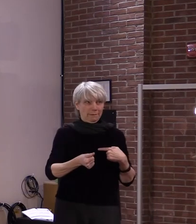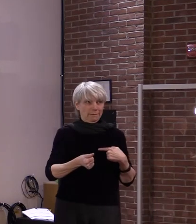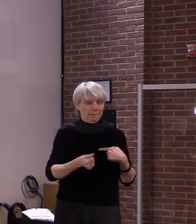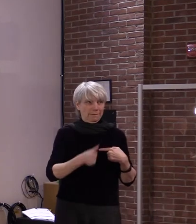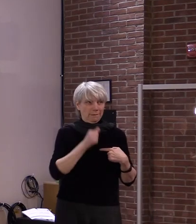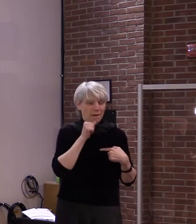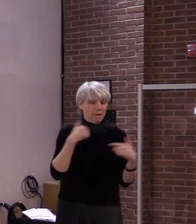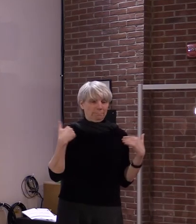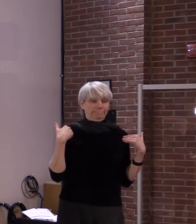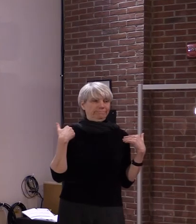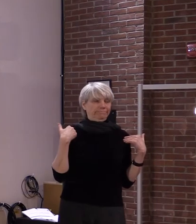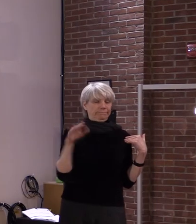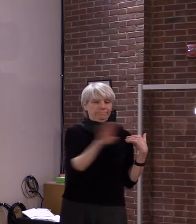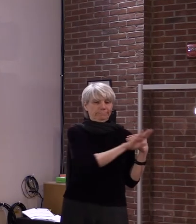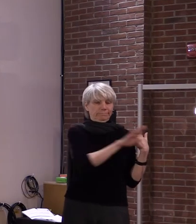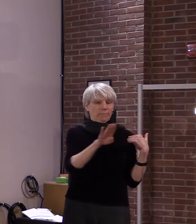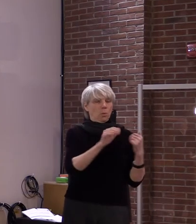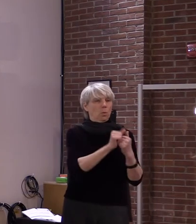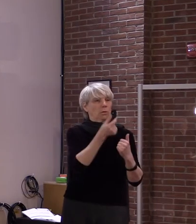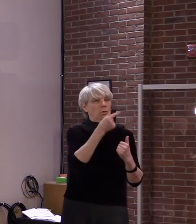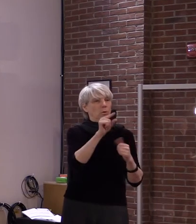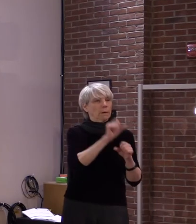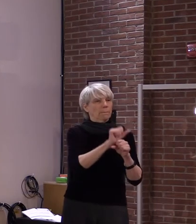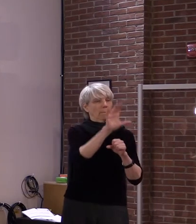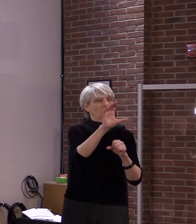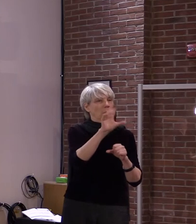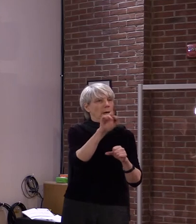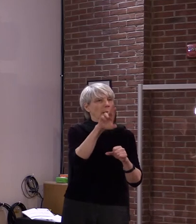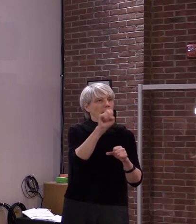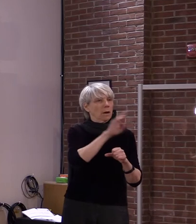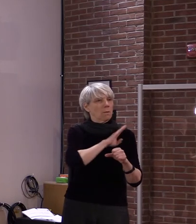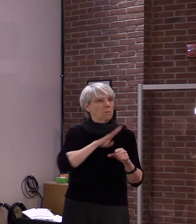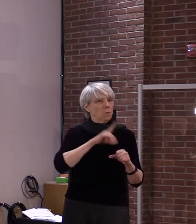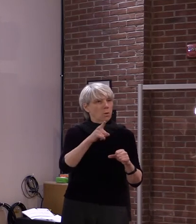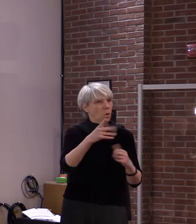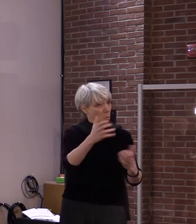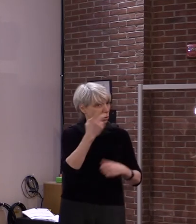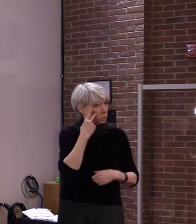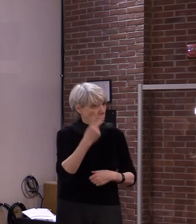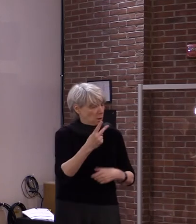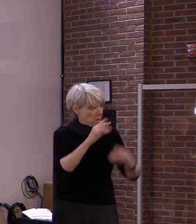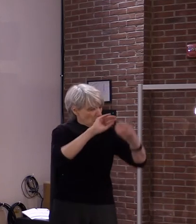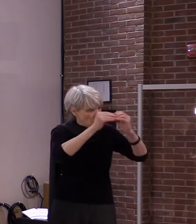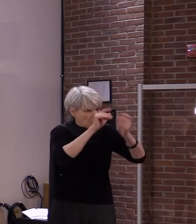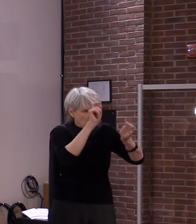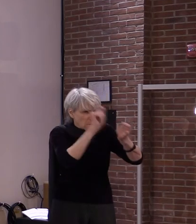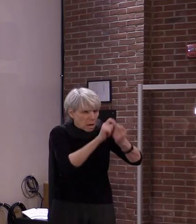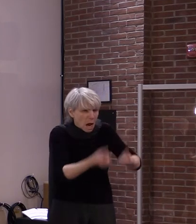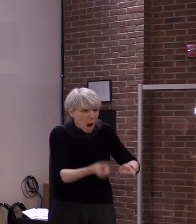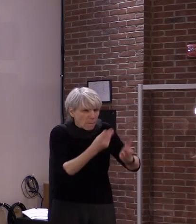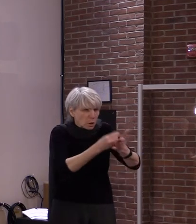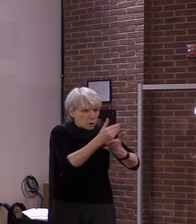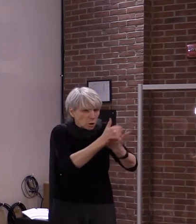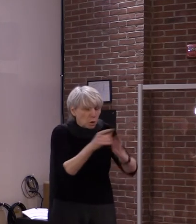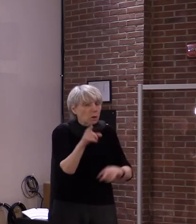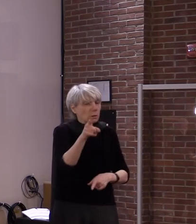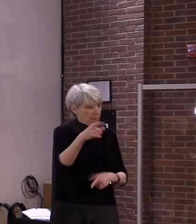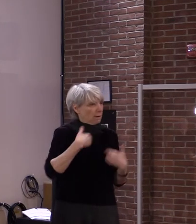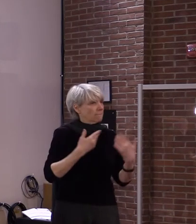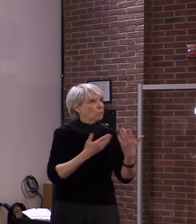the green mountain care board if they want to see those salaries they can also ask to see those